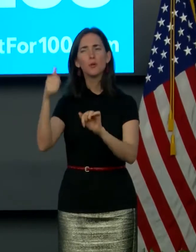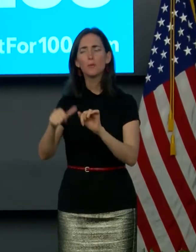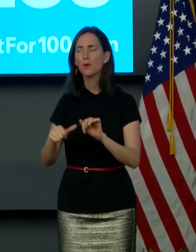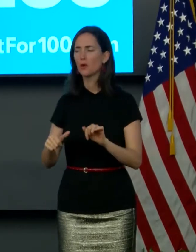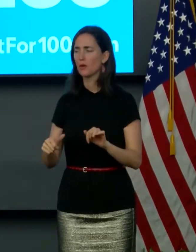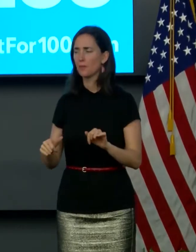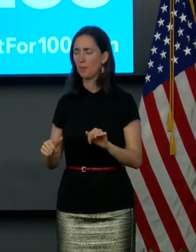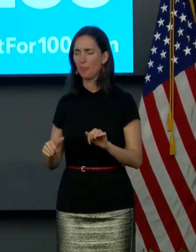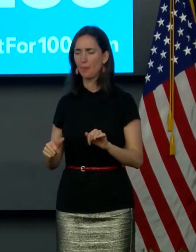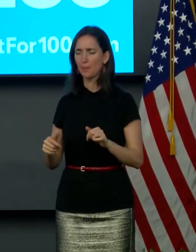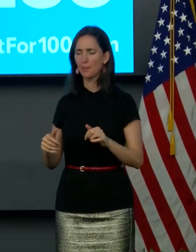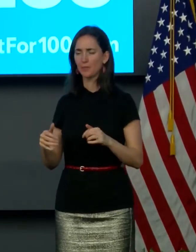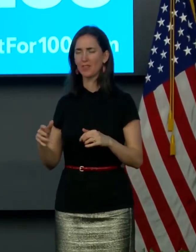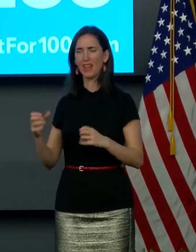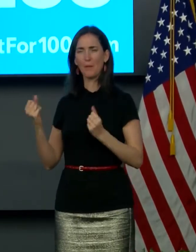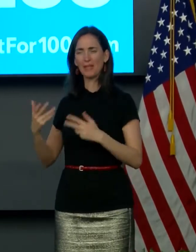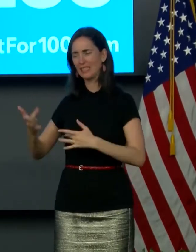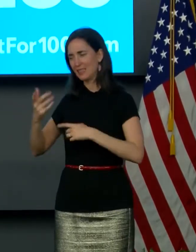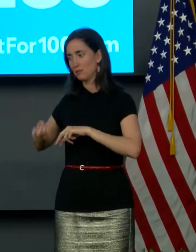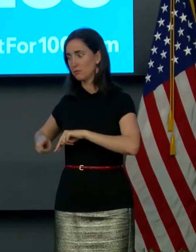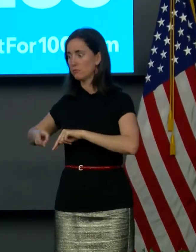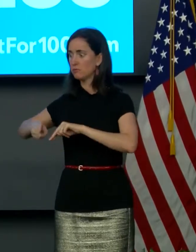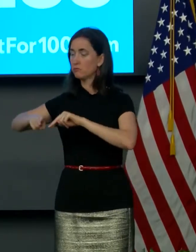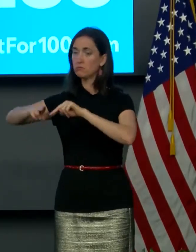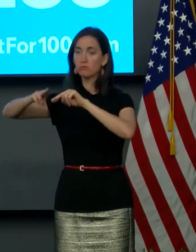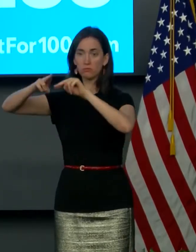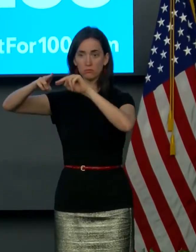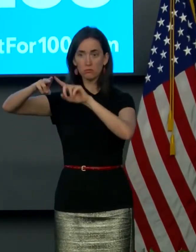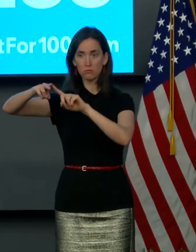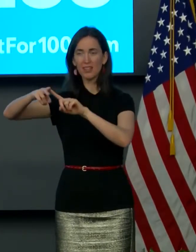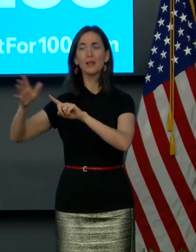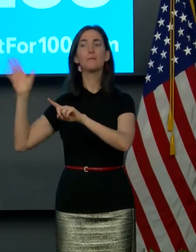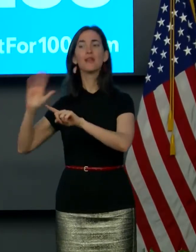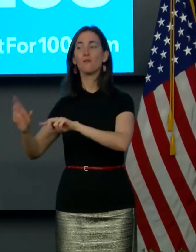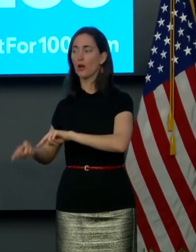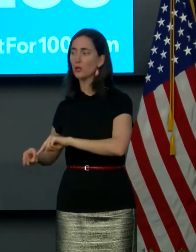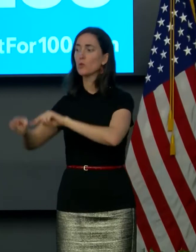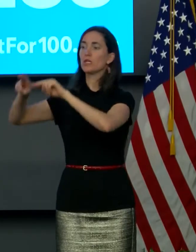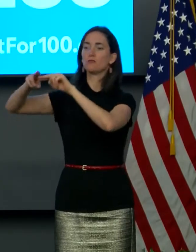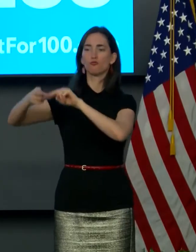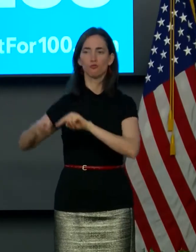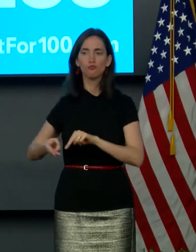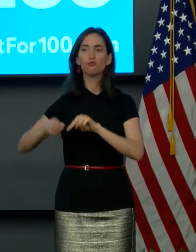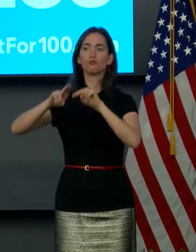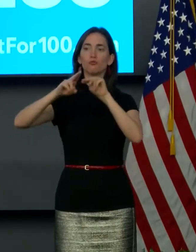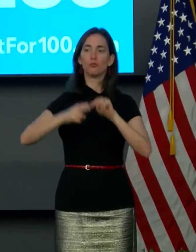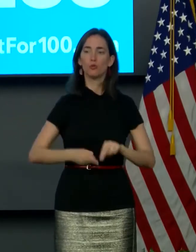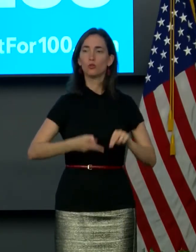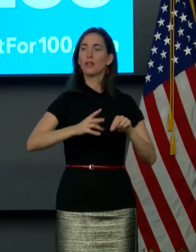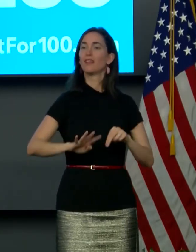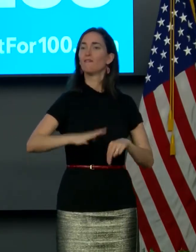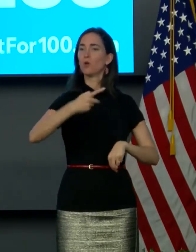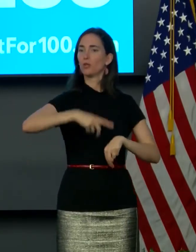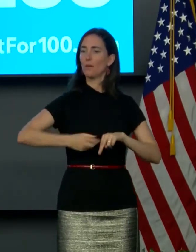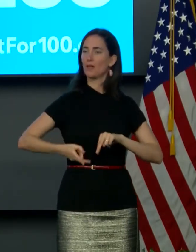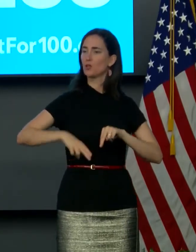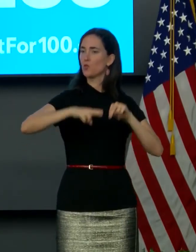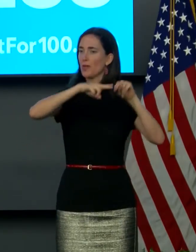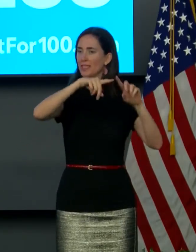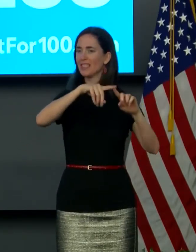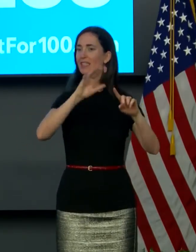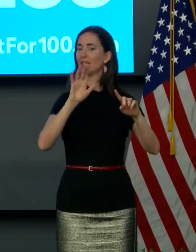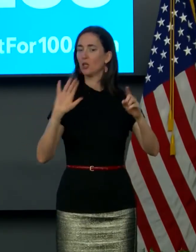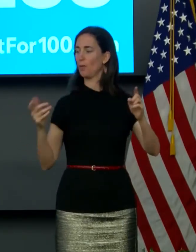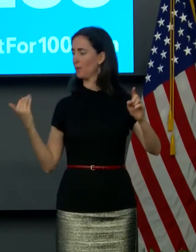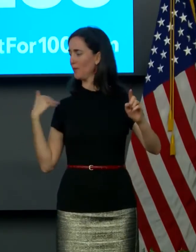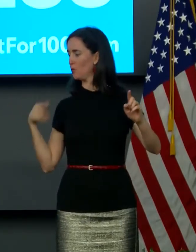current surge and the cases that we're seeing that are a result of the Delta variant,